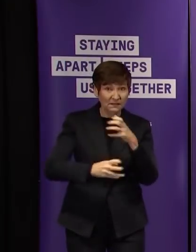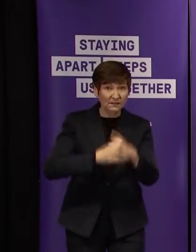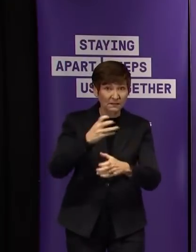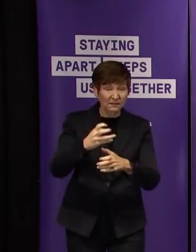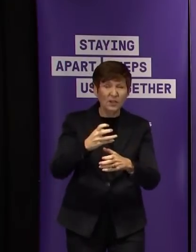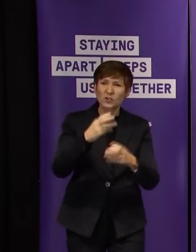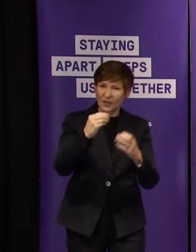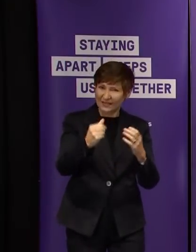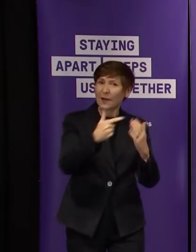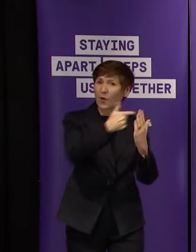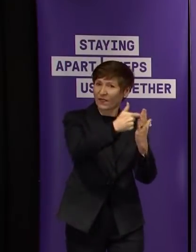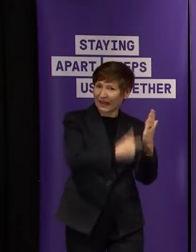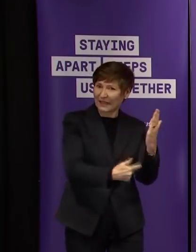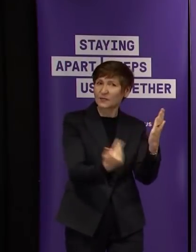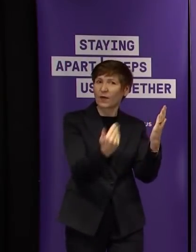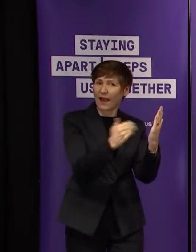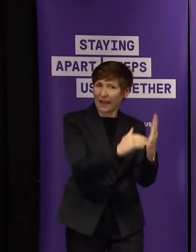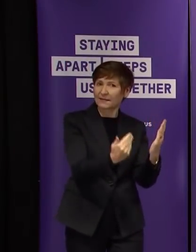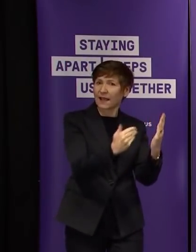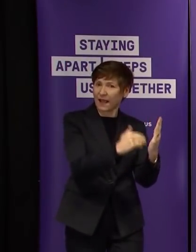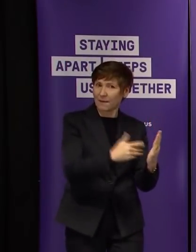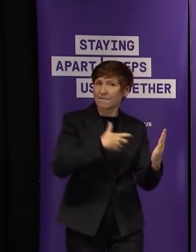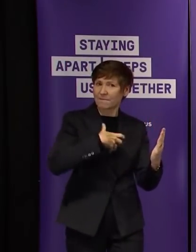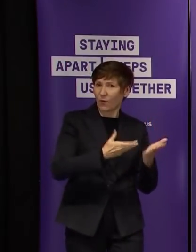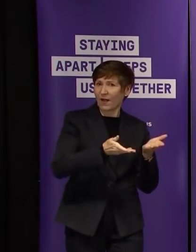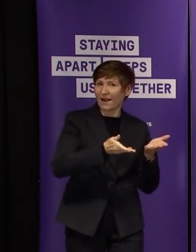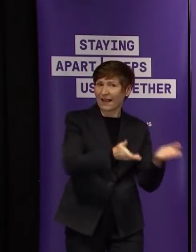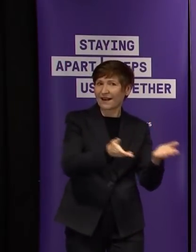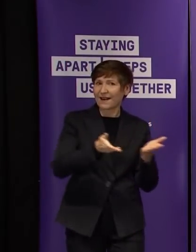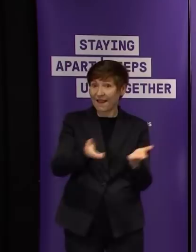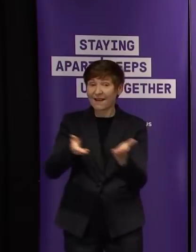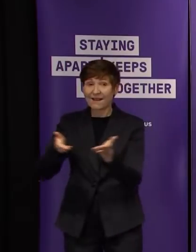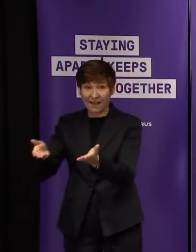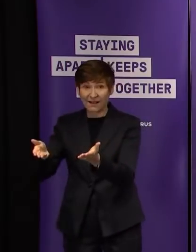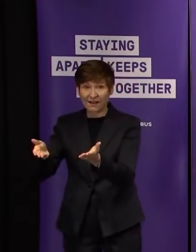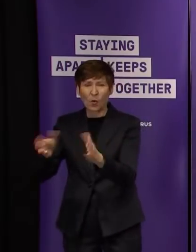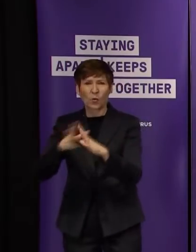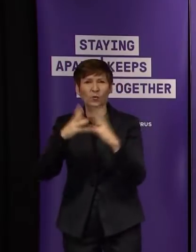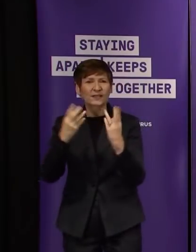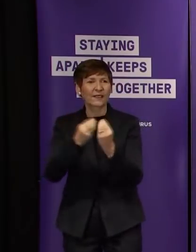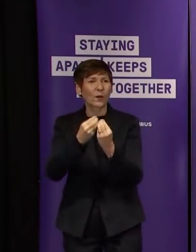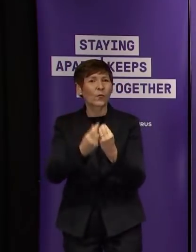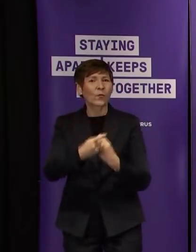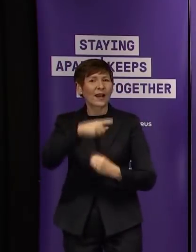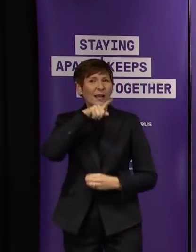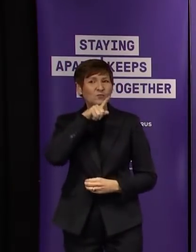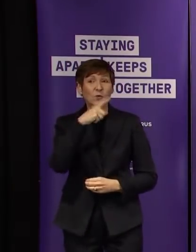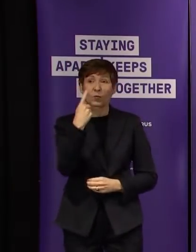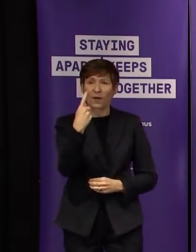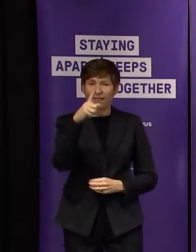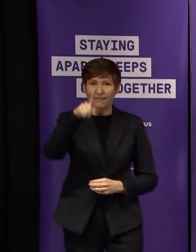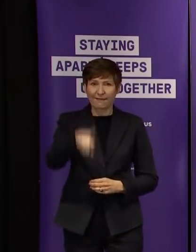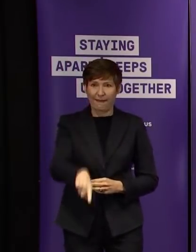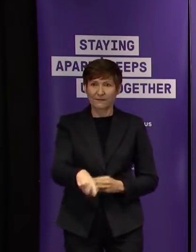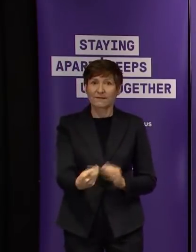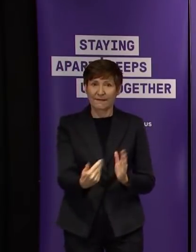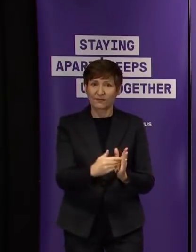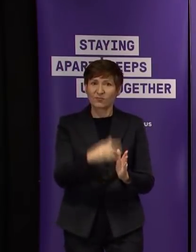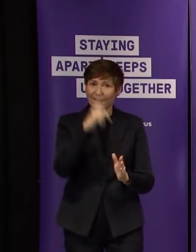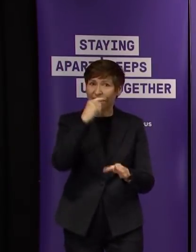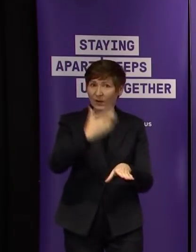over that group, there's, as I said, about 101,000. There are also some changes that relate